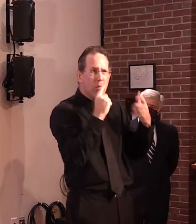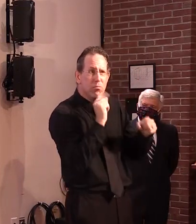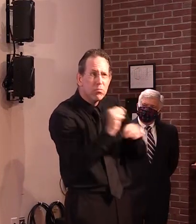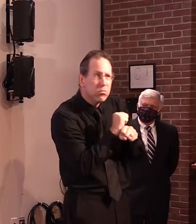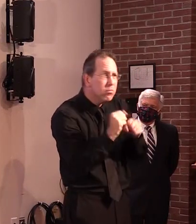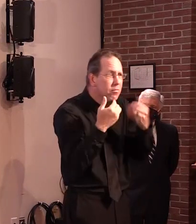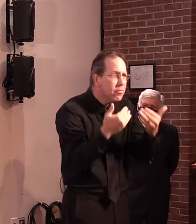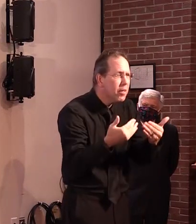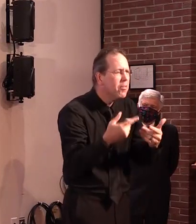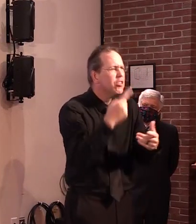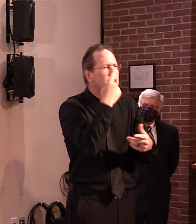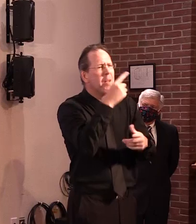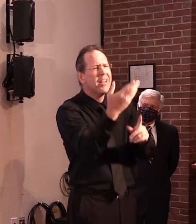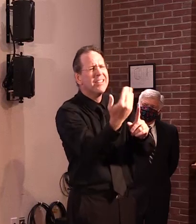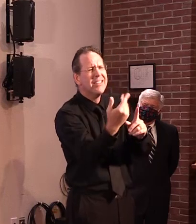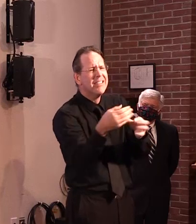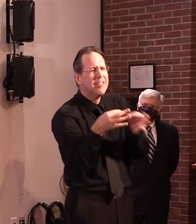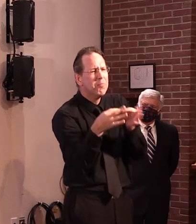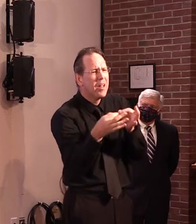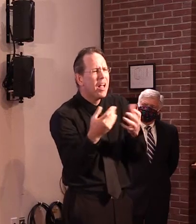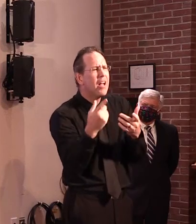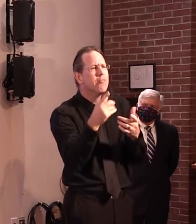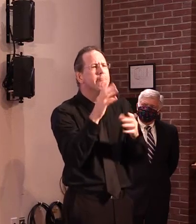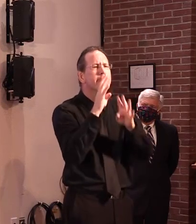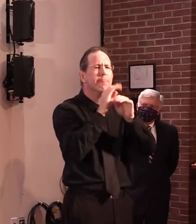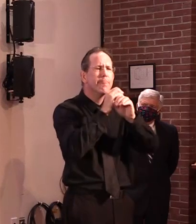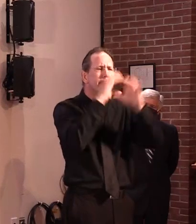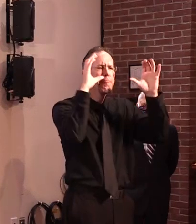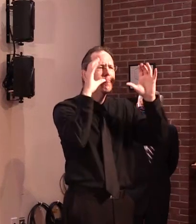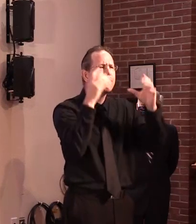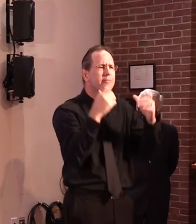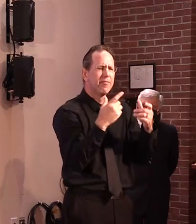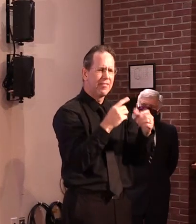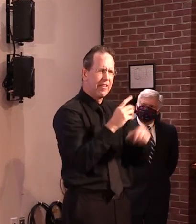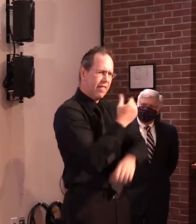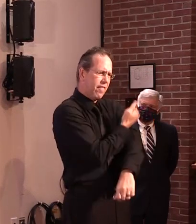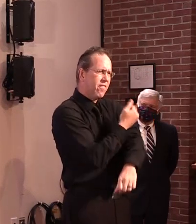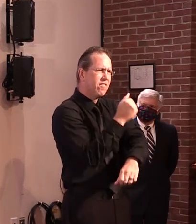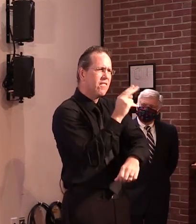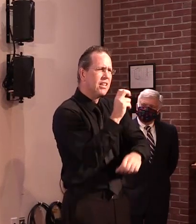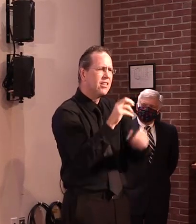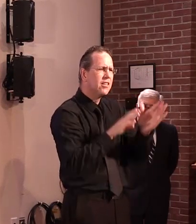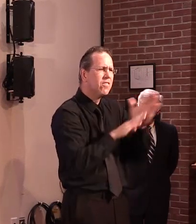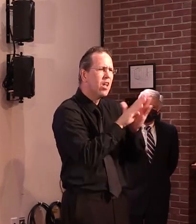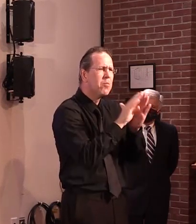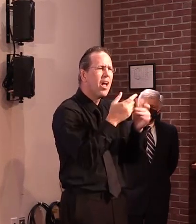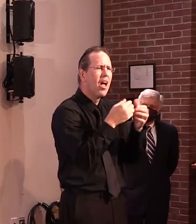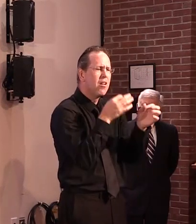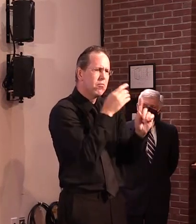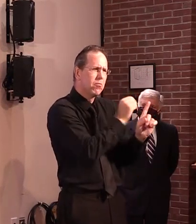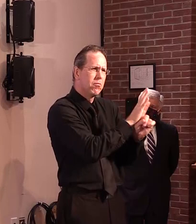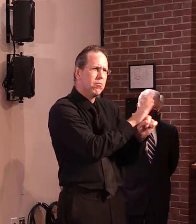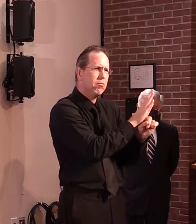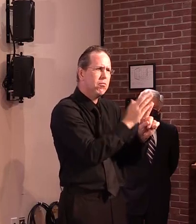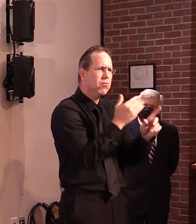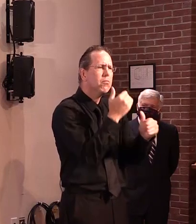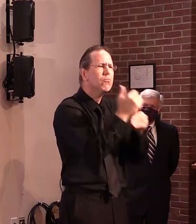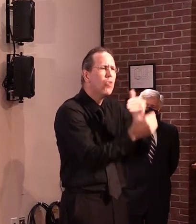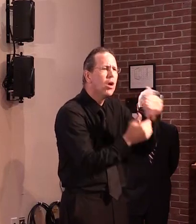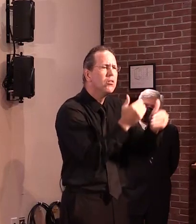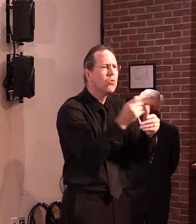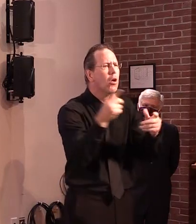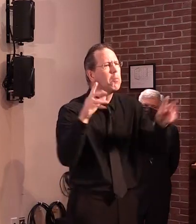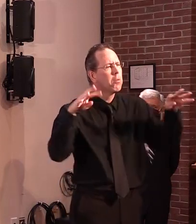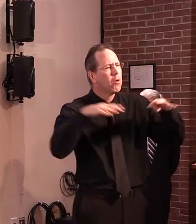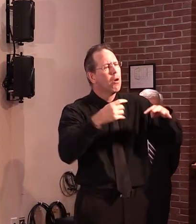development and take them through this process at the federal level and tell them why they should trust the eventual vaccine that comes out